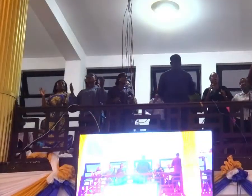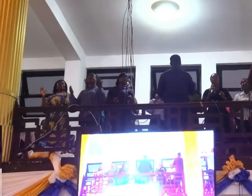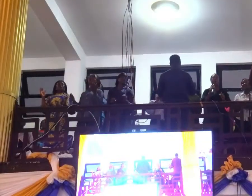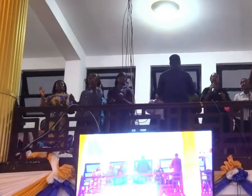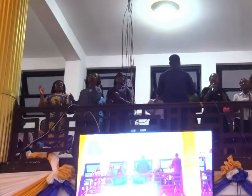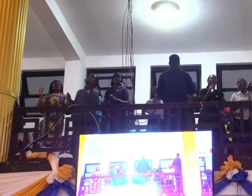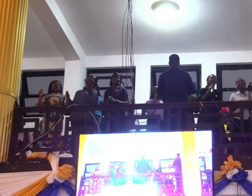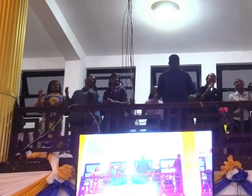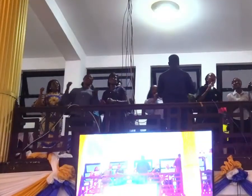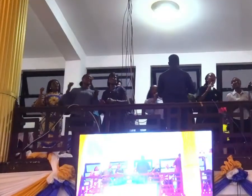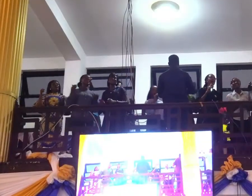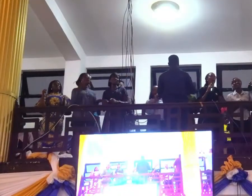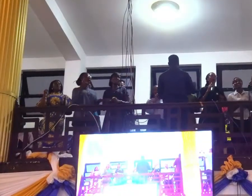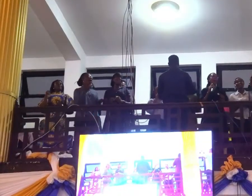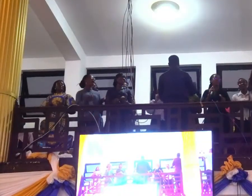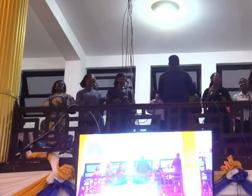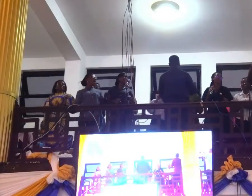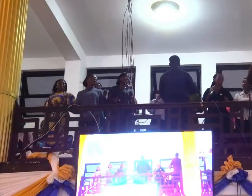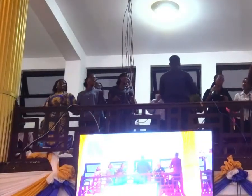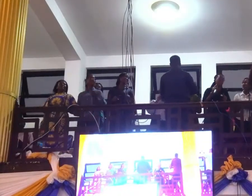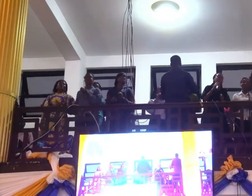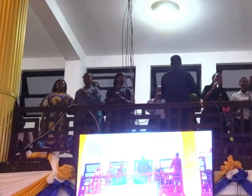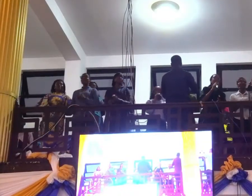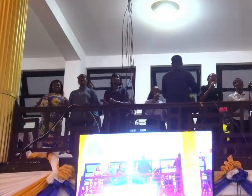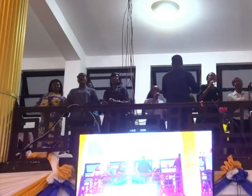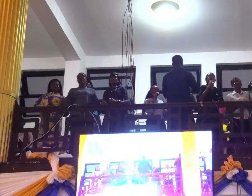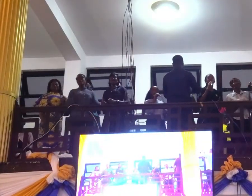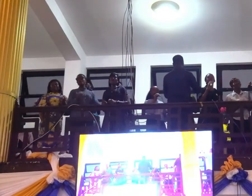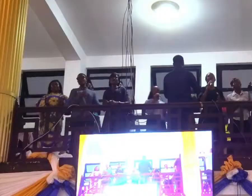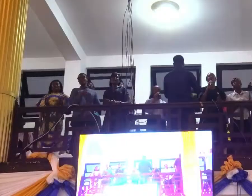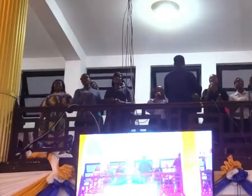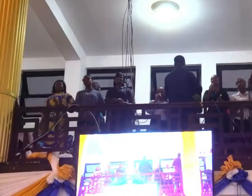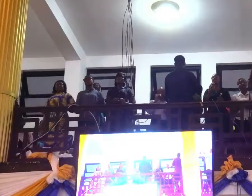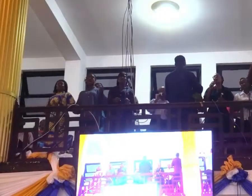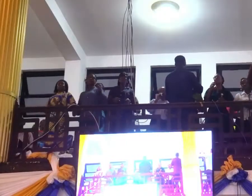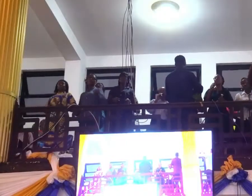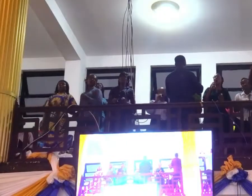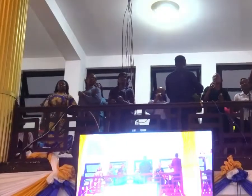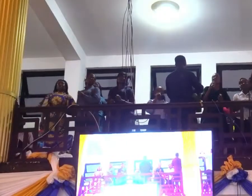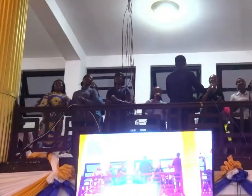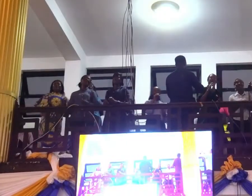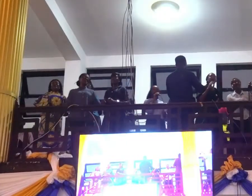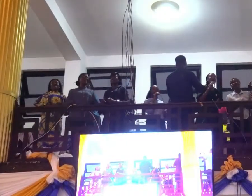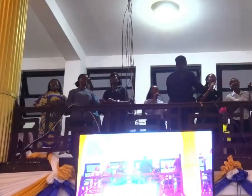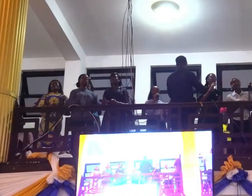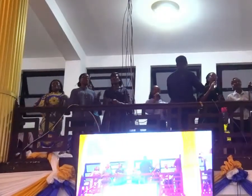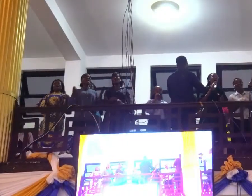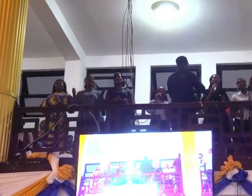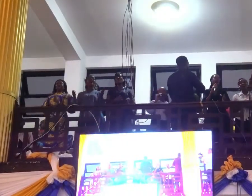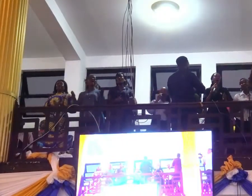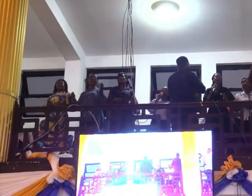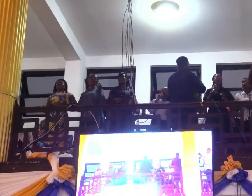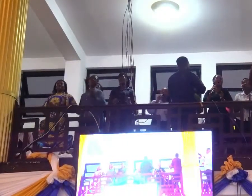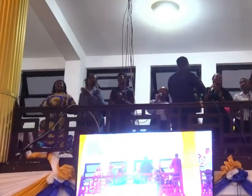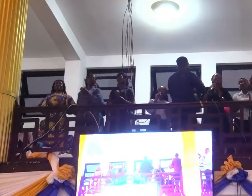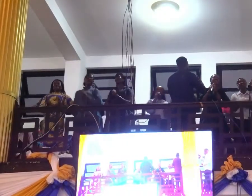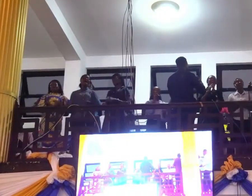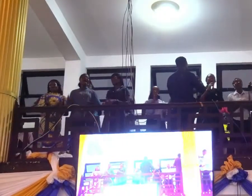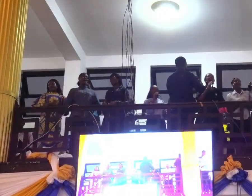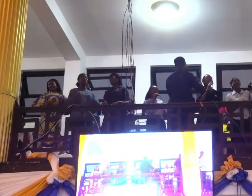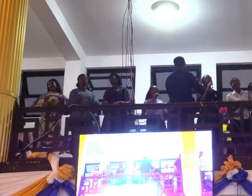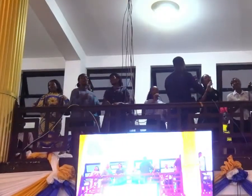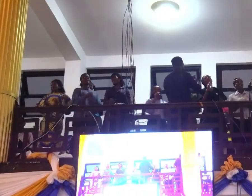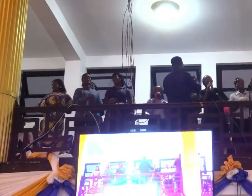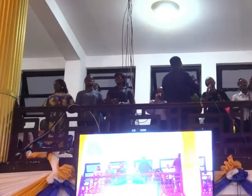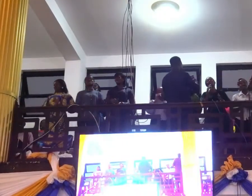up your name. I will lift up, I will lift up your name higher.